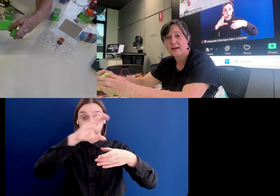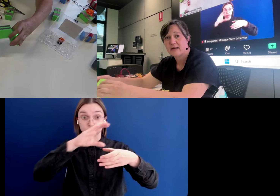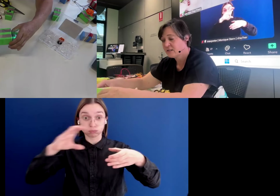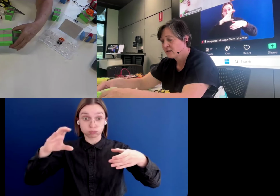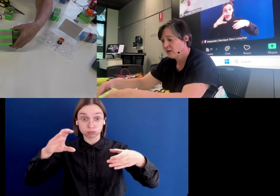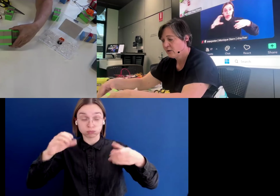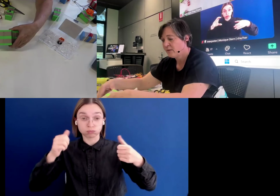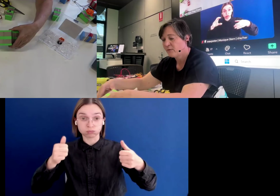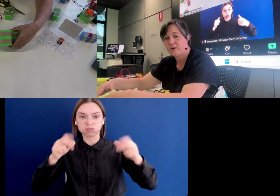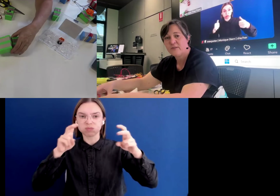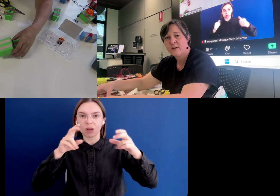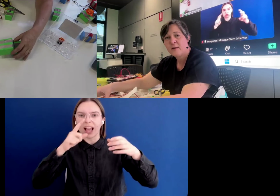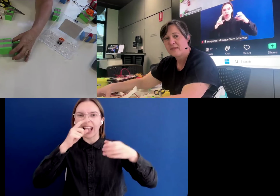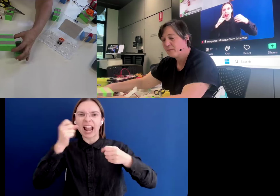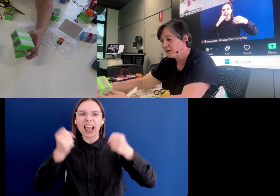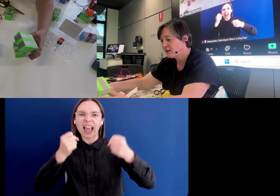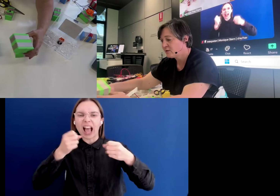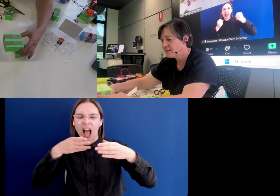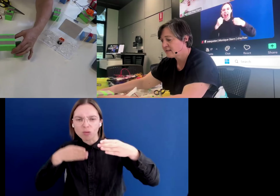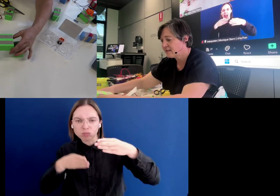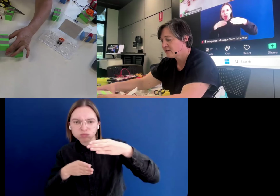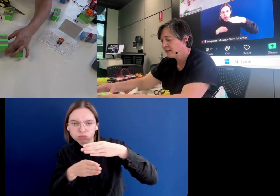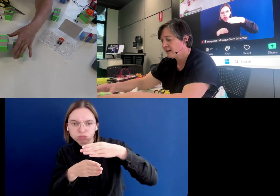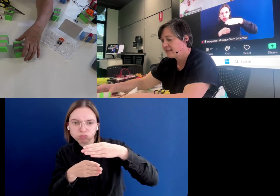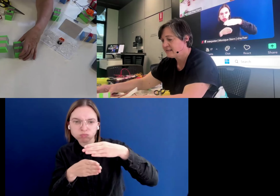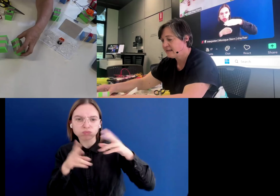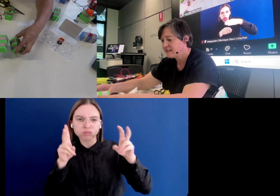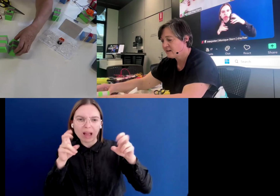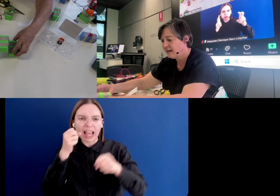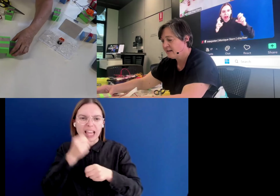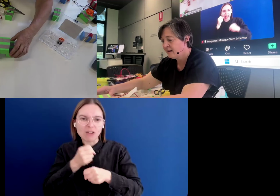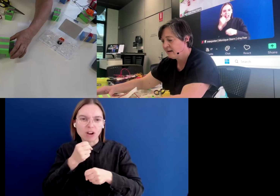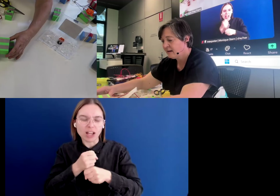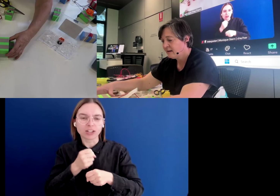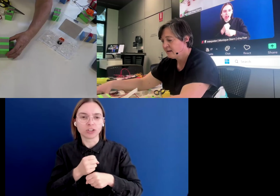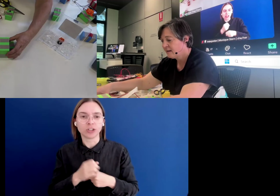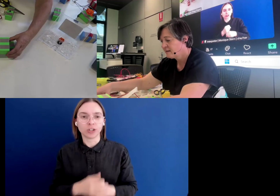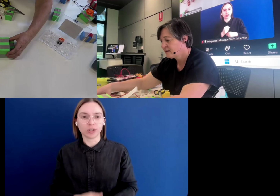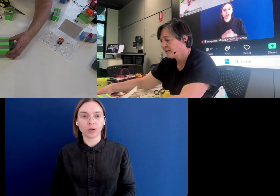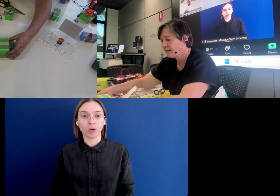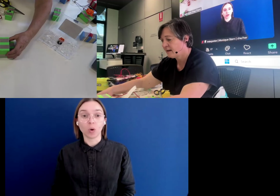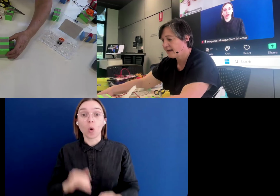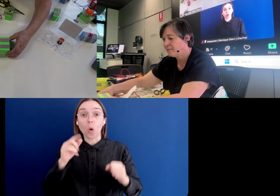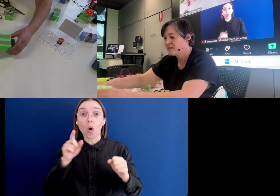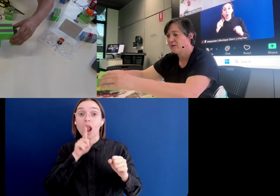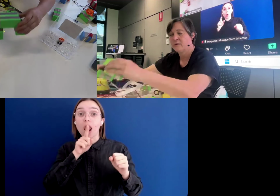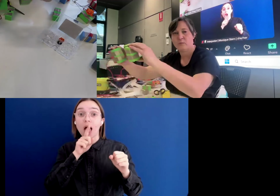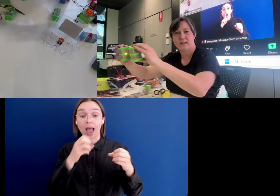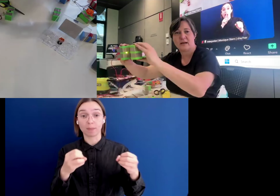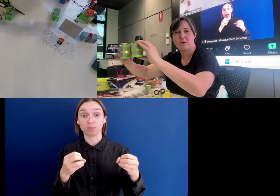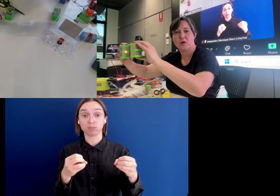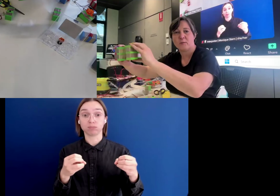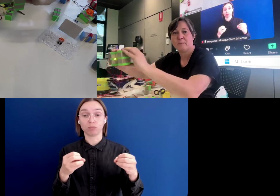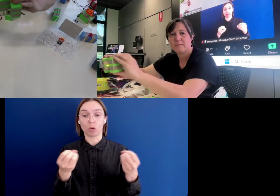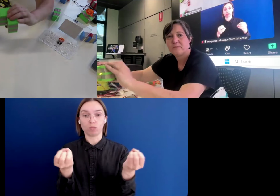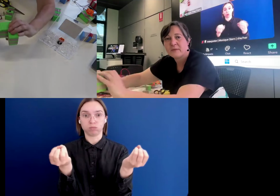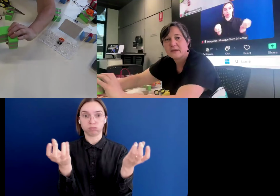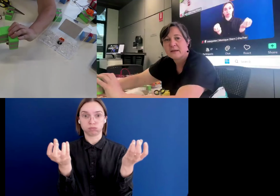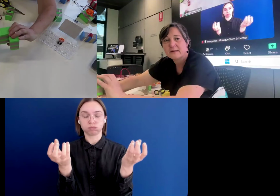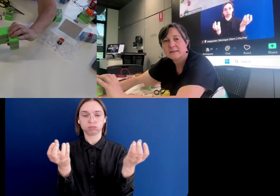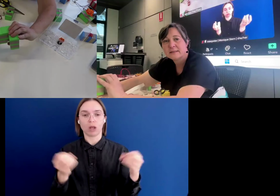like a garage with the roof. But then what you can do is actually turn the lights inside so that the light comes on when you come